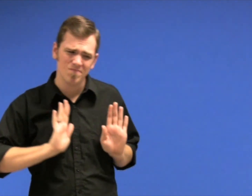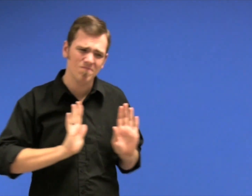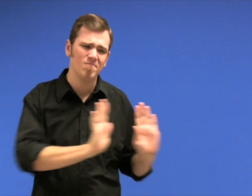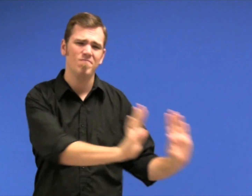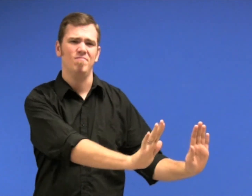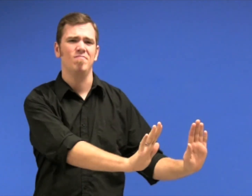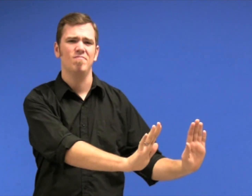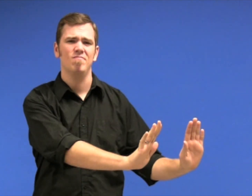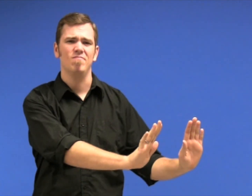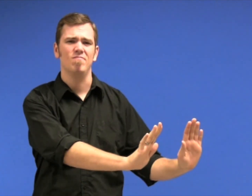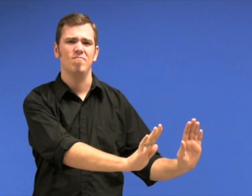Push.